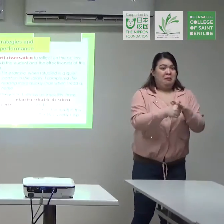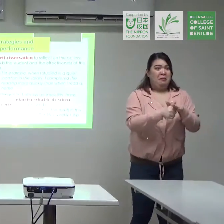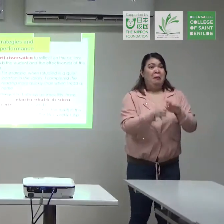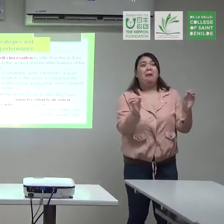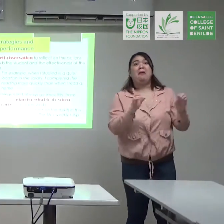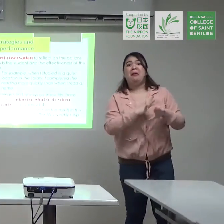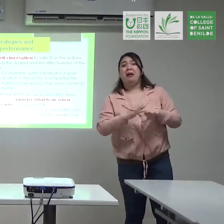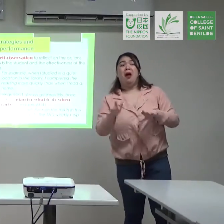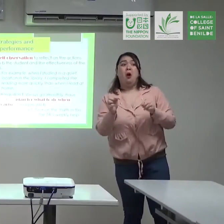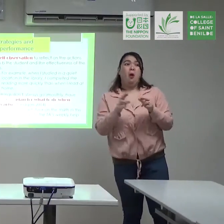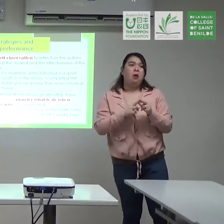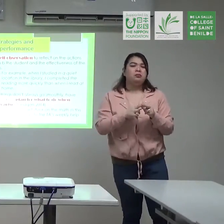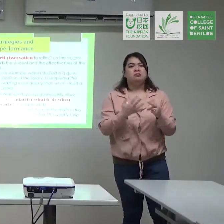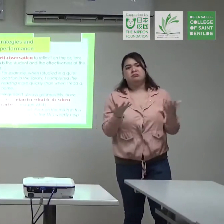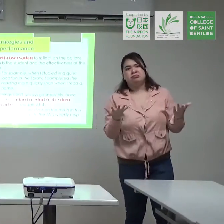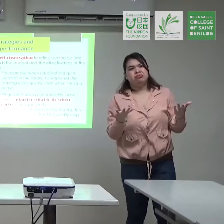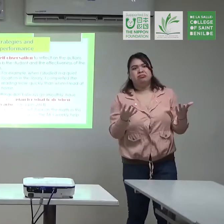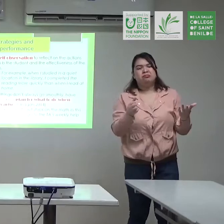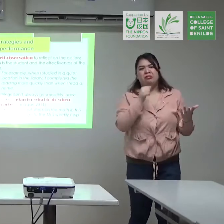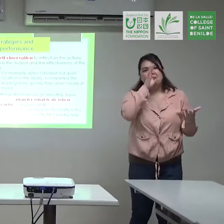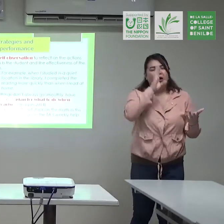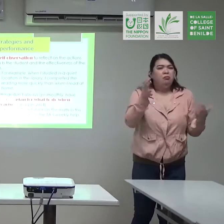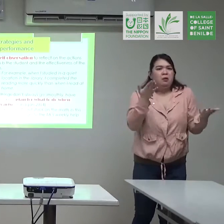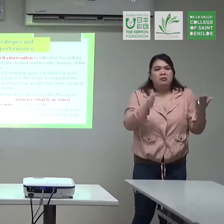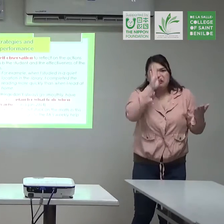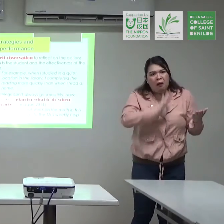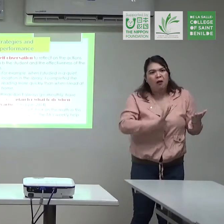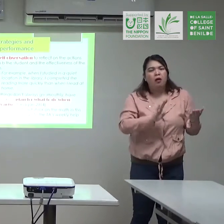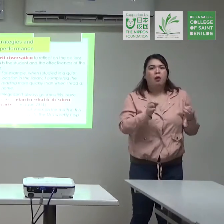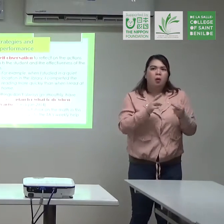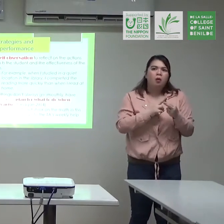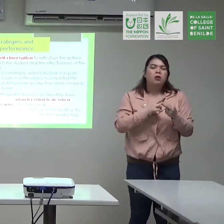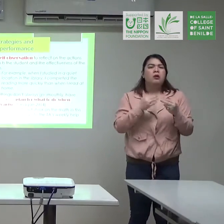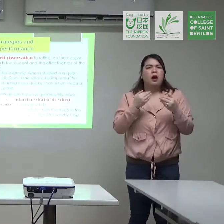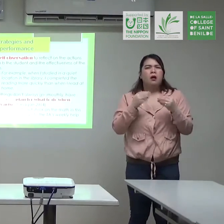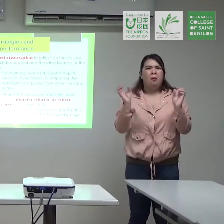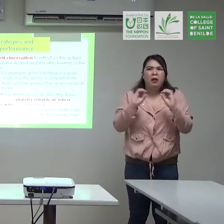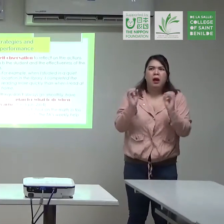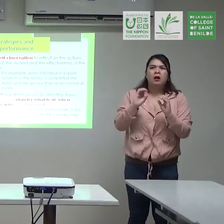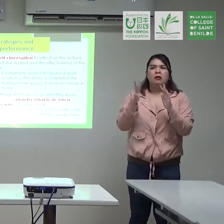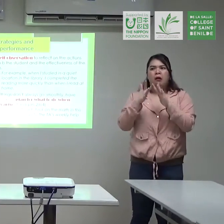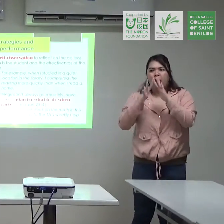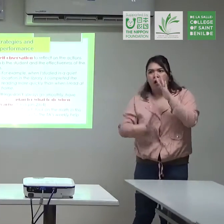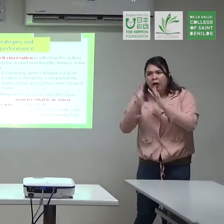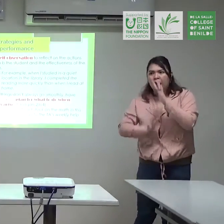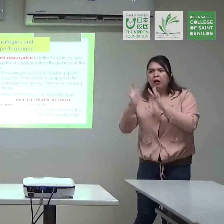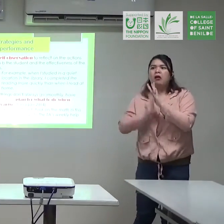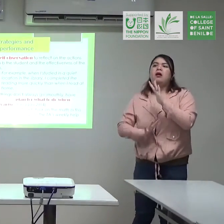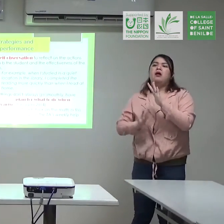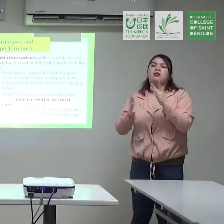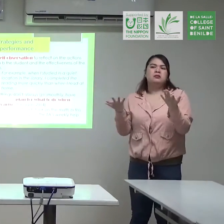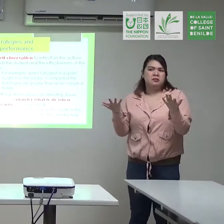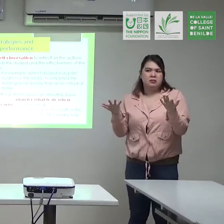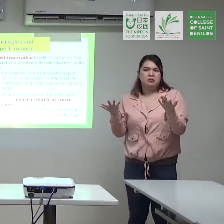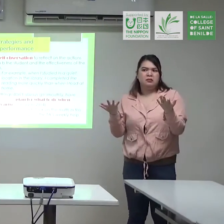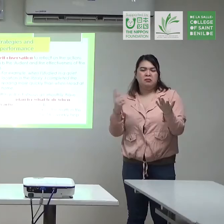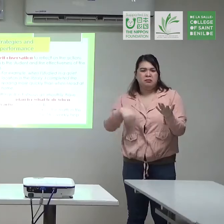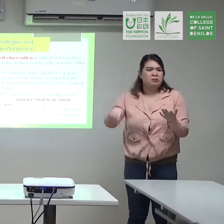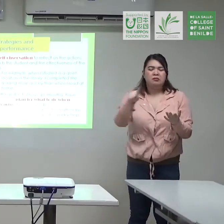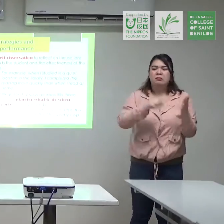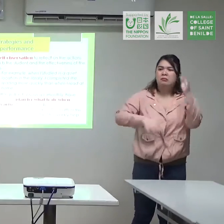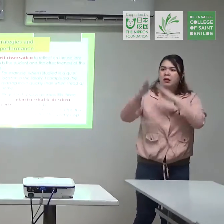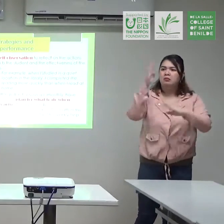kayo gumagamit, walang libro. So, ganito na rin. Or, there is no signal, or there is no Wi-Fi. So these